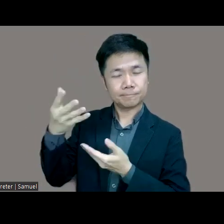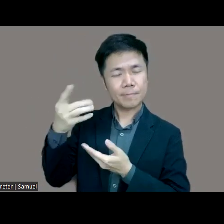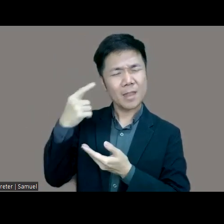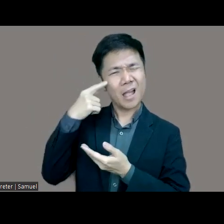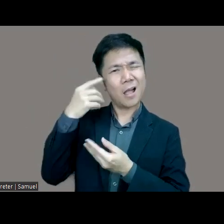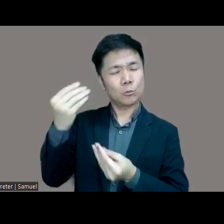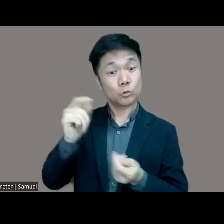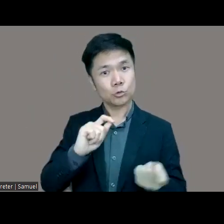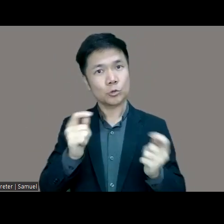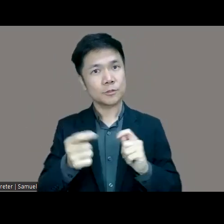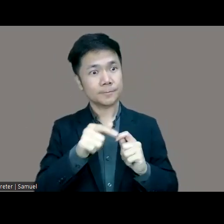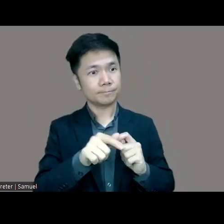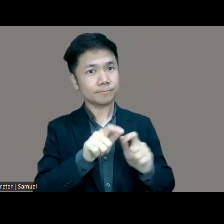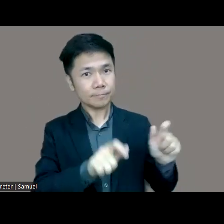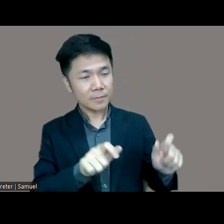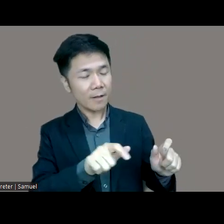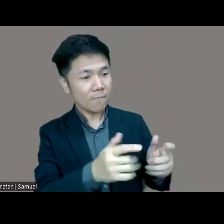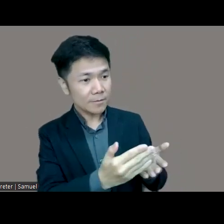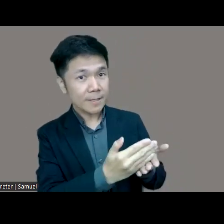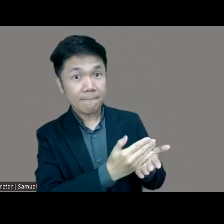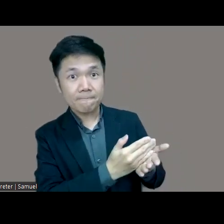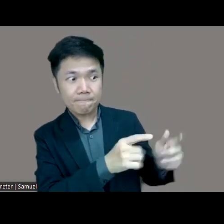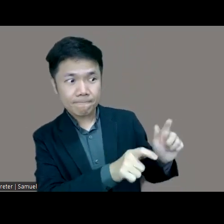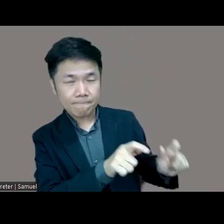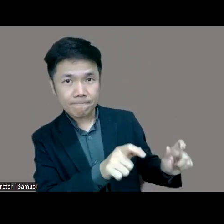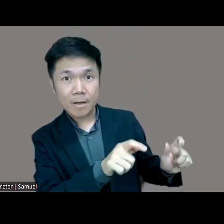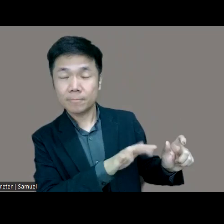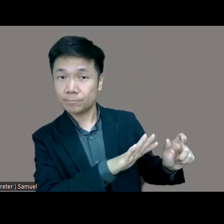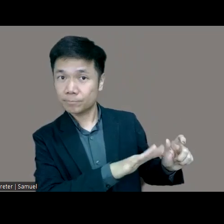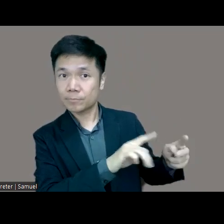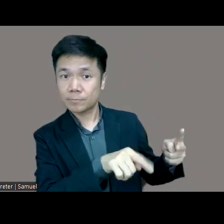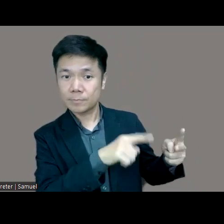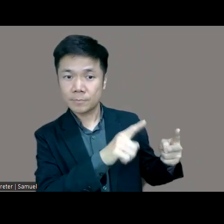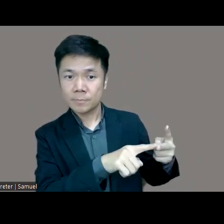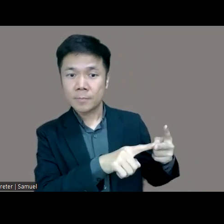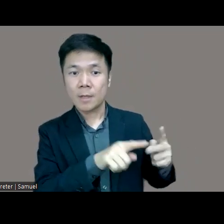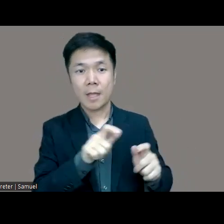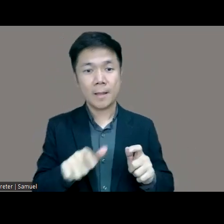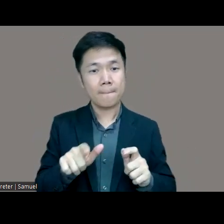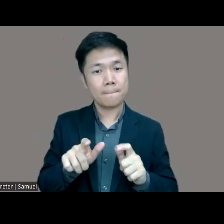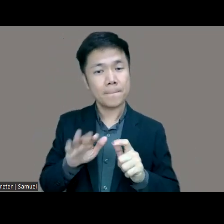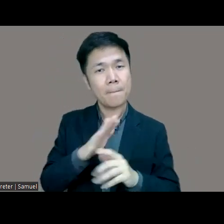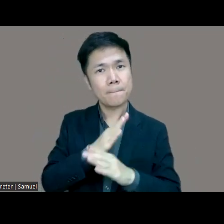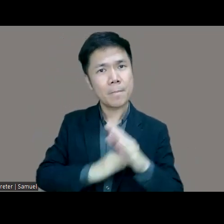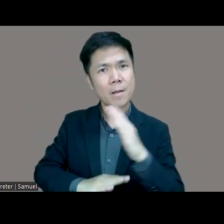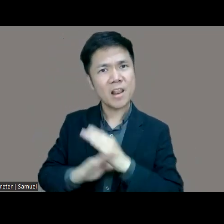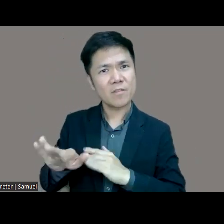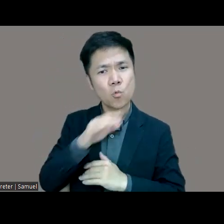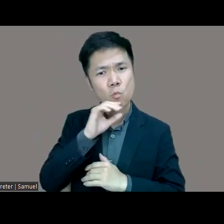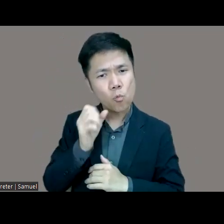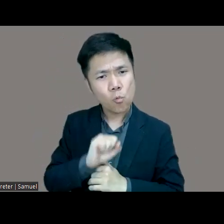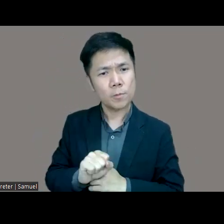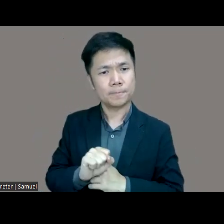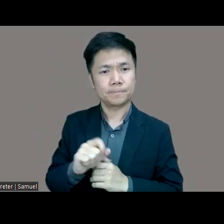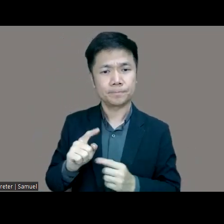better, and engaging persons with disabilities in that change. And here we go